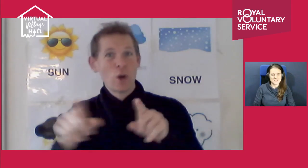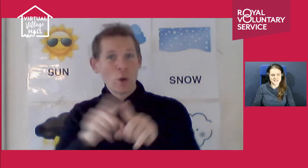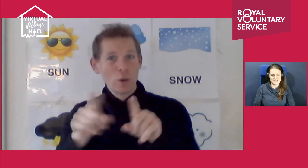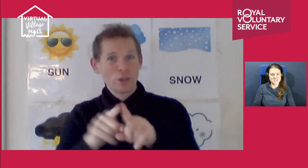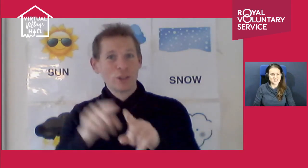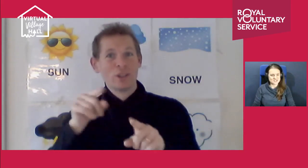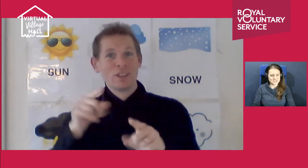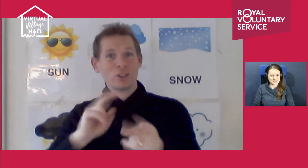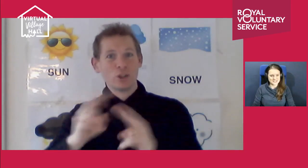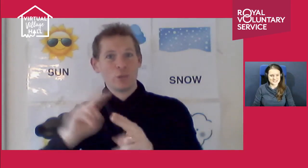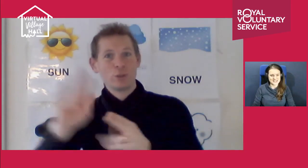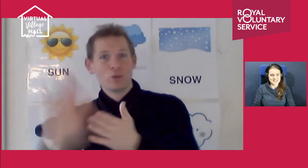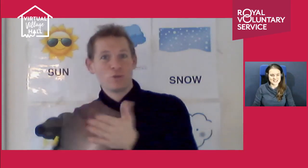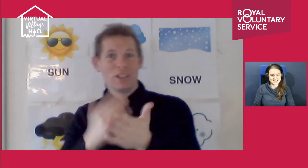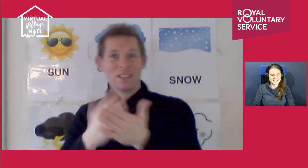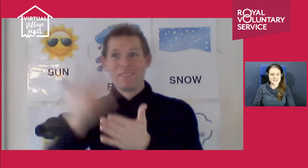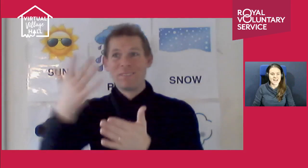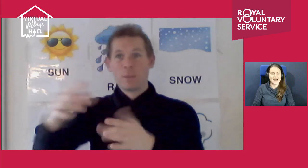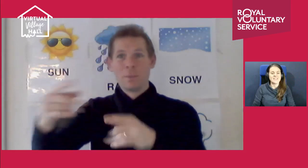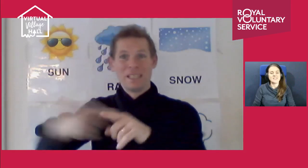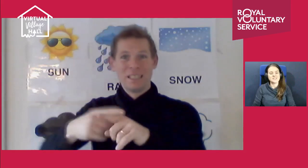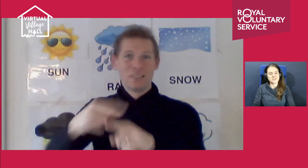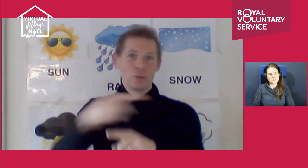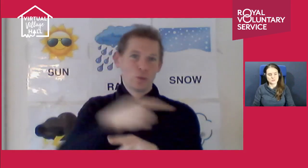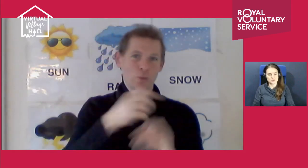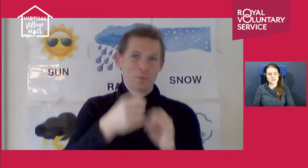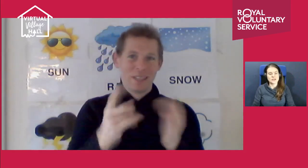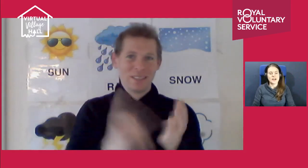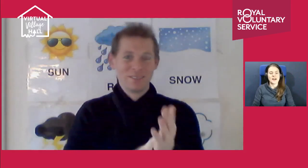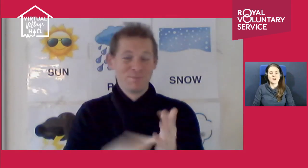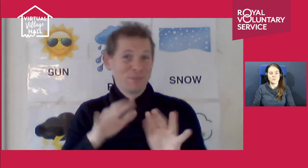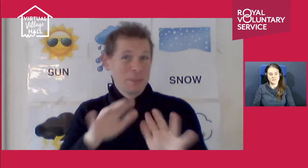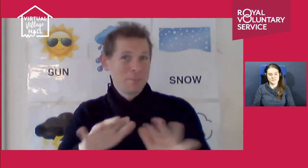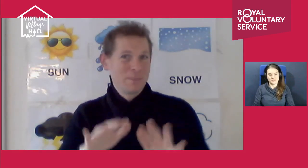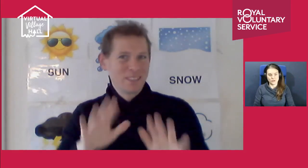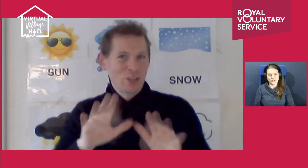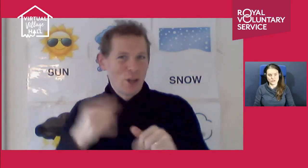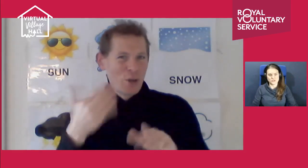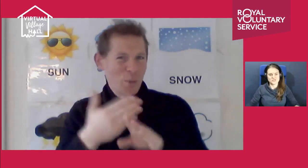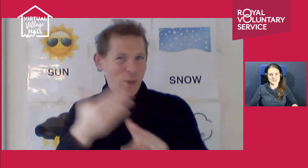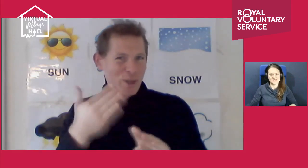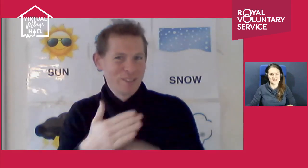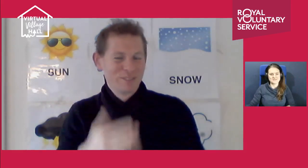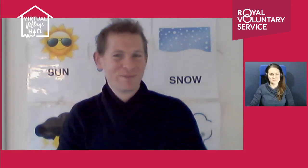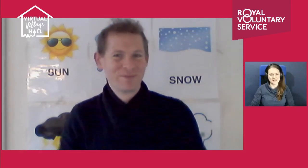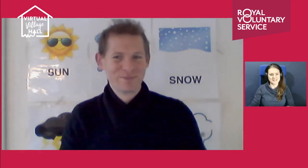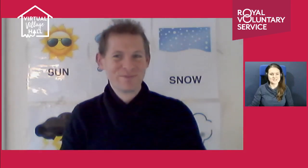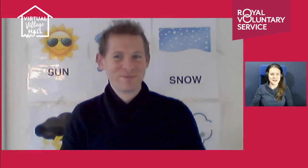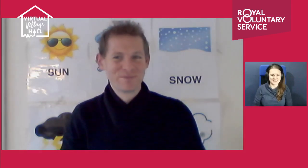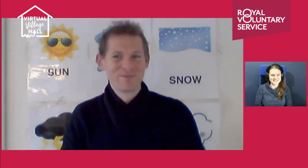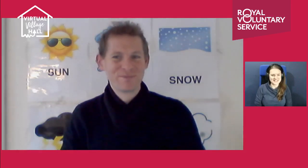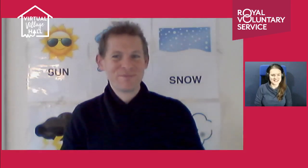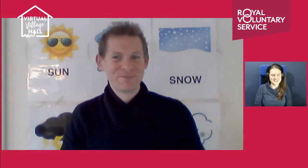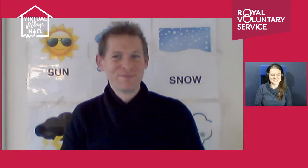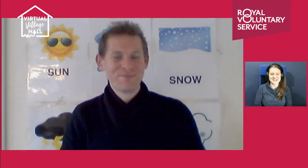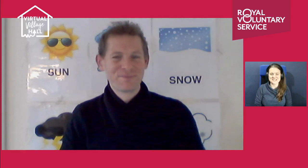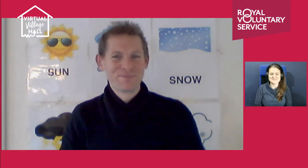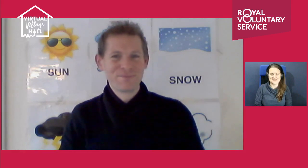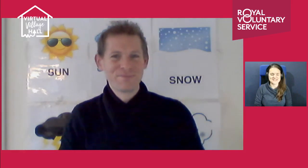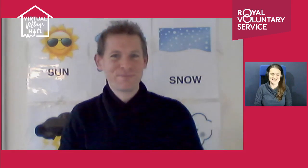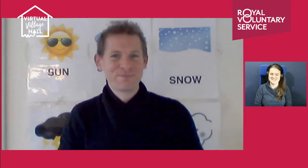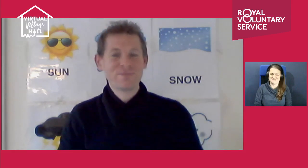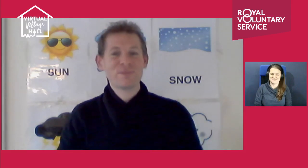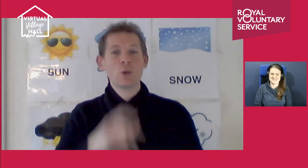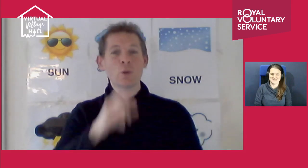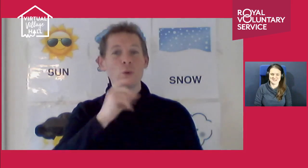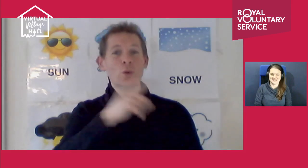I'm signing, she's translating into English. And then the interpreter will also translate from English back into sign language. And it's